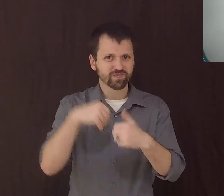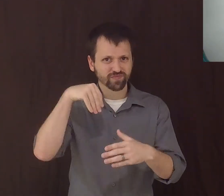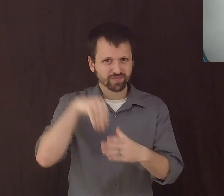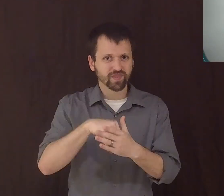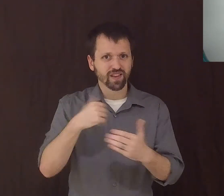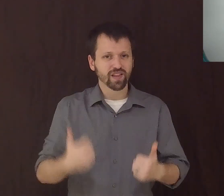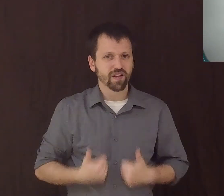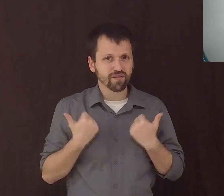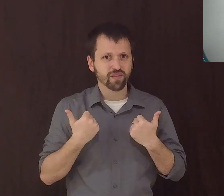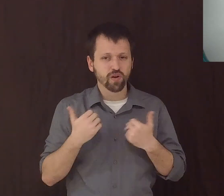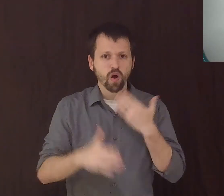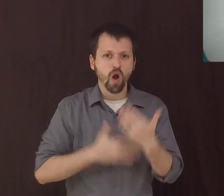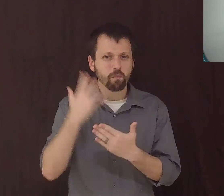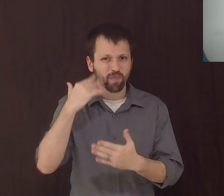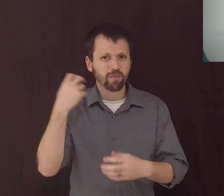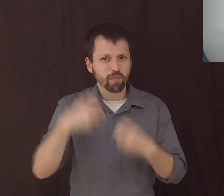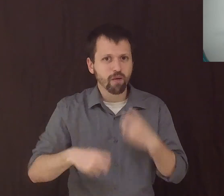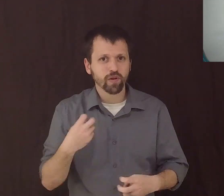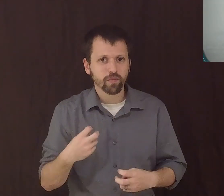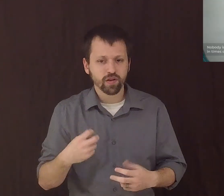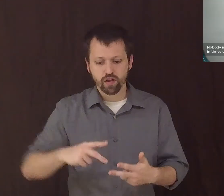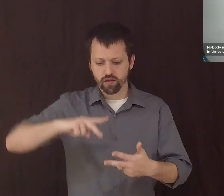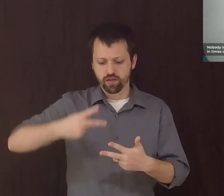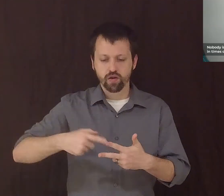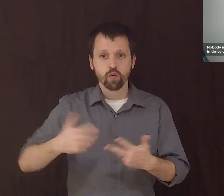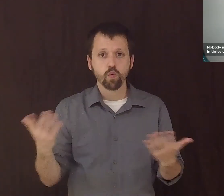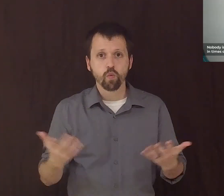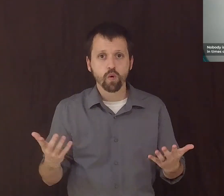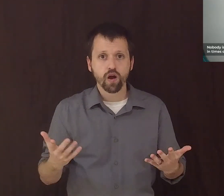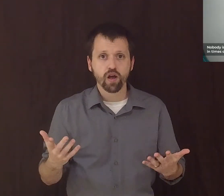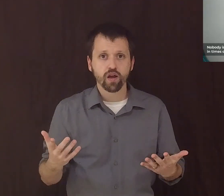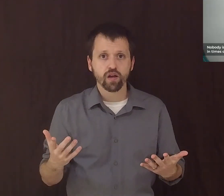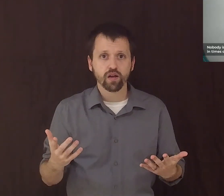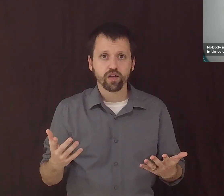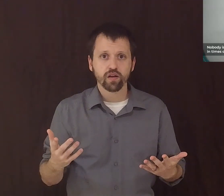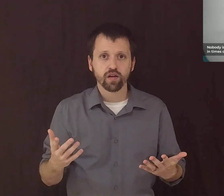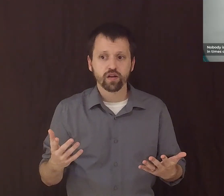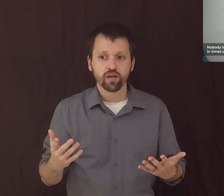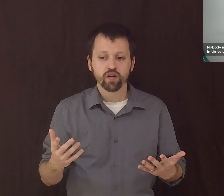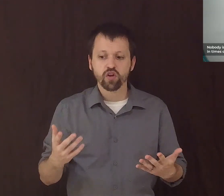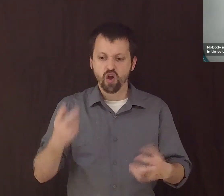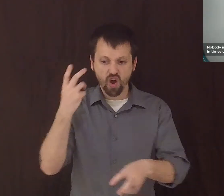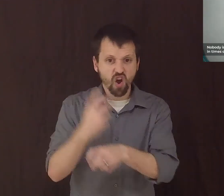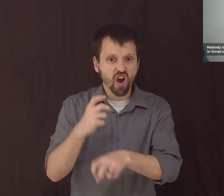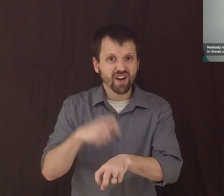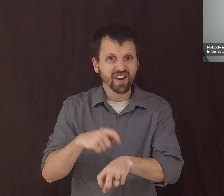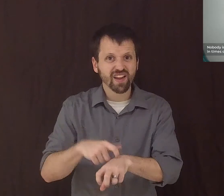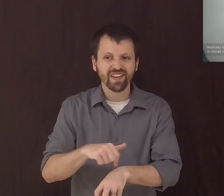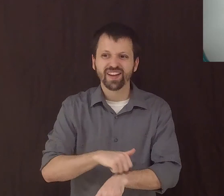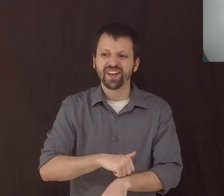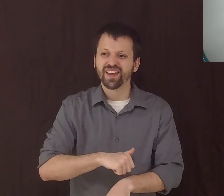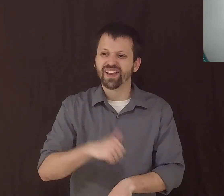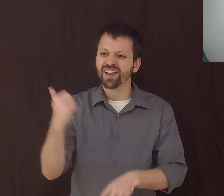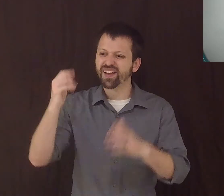second truth that we need to know is this. Nobody is above falling in times of adversity. Look